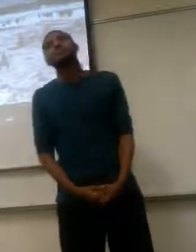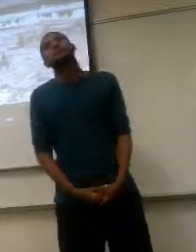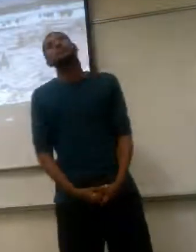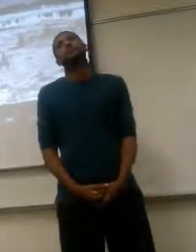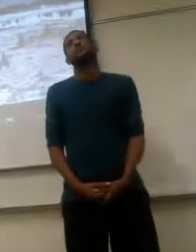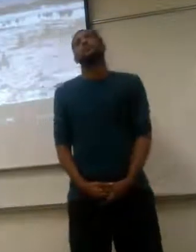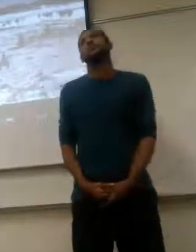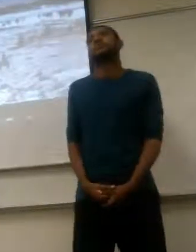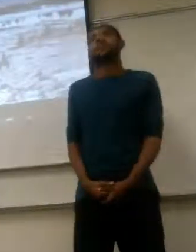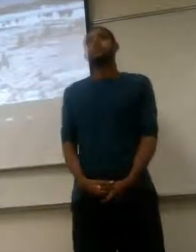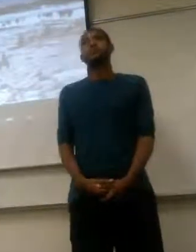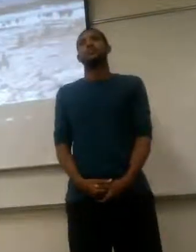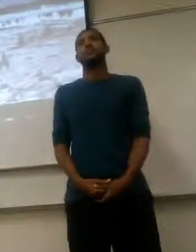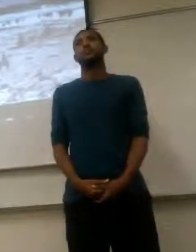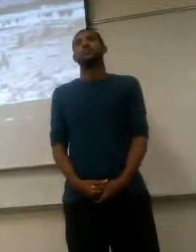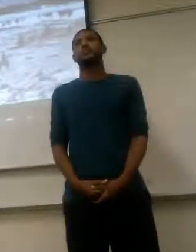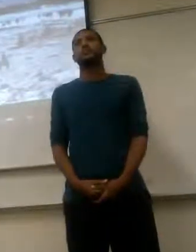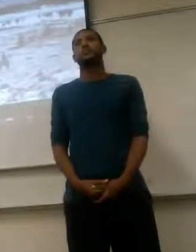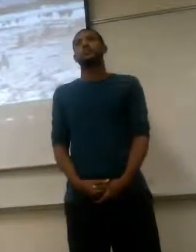So I'm going to start this and then get it up and